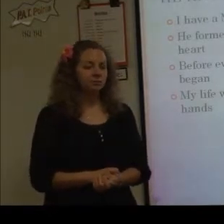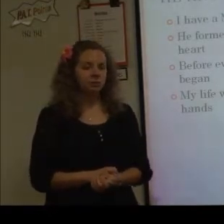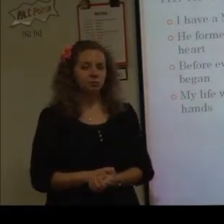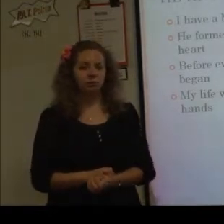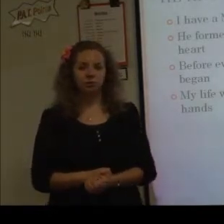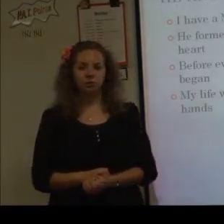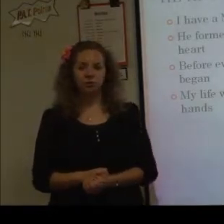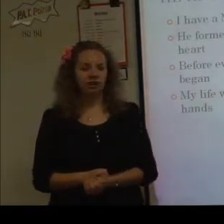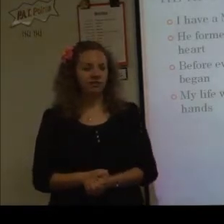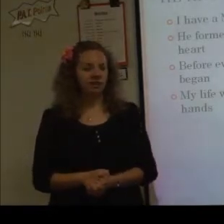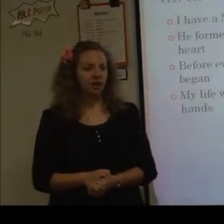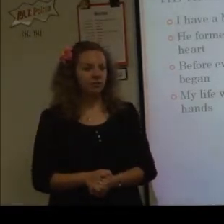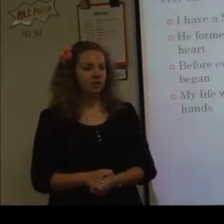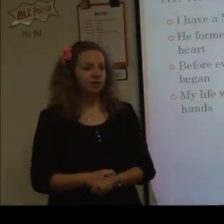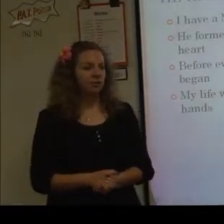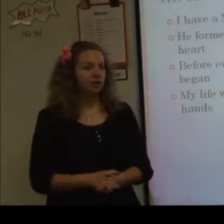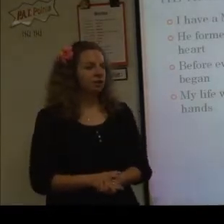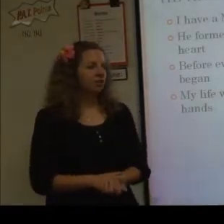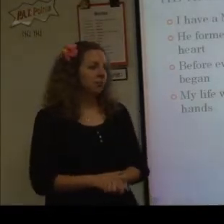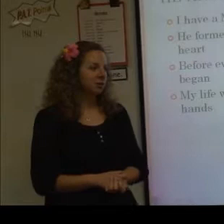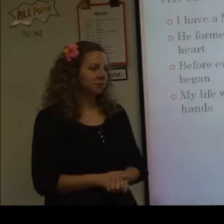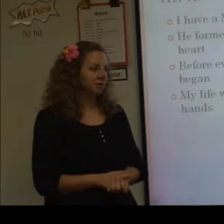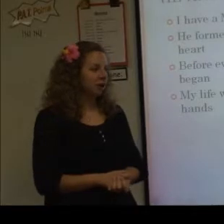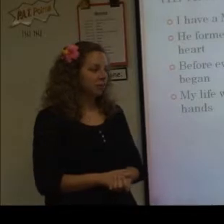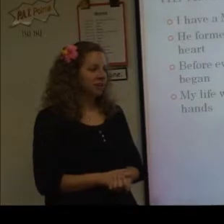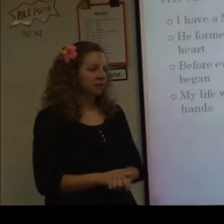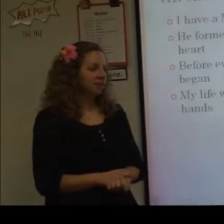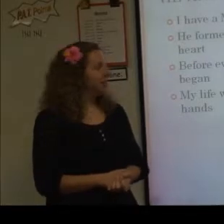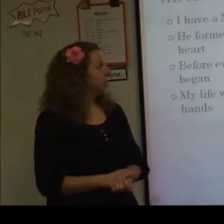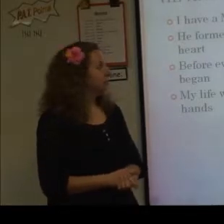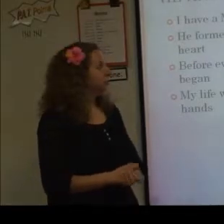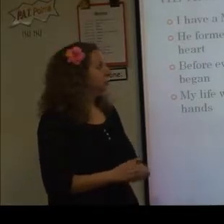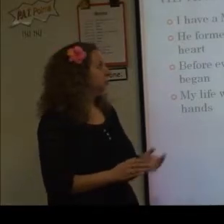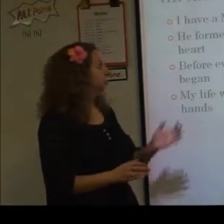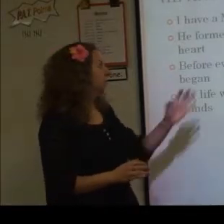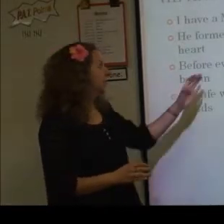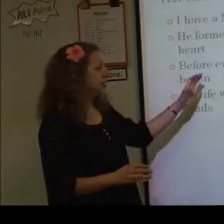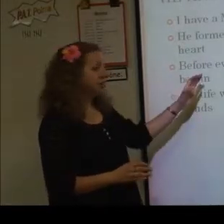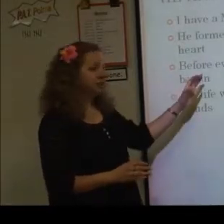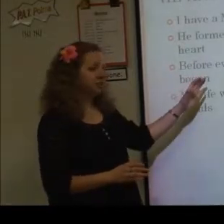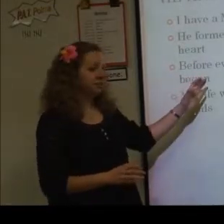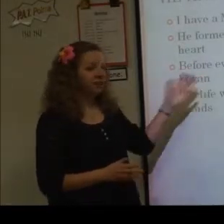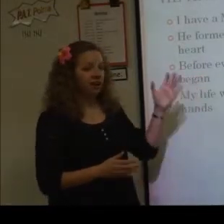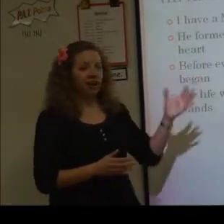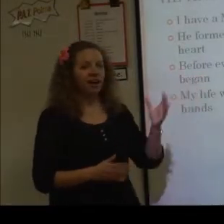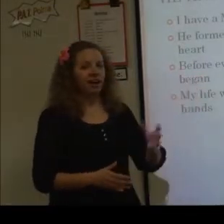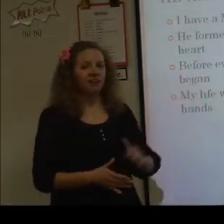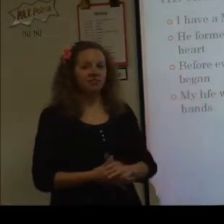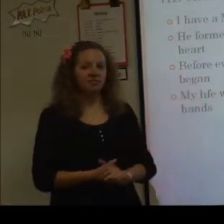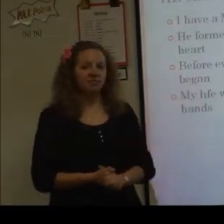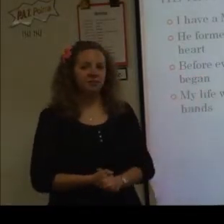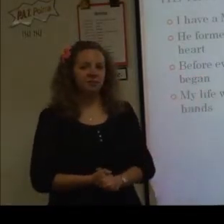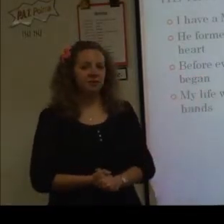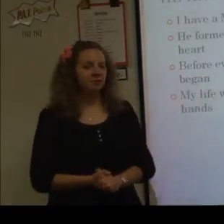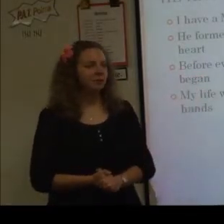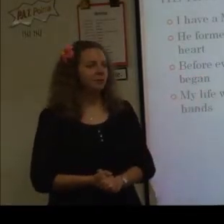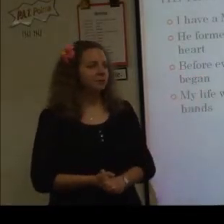would you do kind of like how we talked about our topic and comment, and you would do maker, I have, what would you